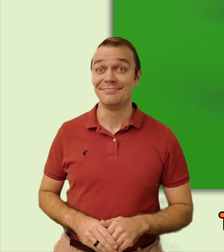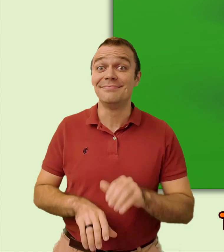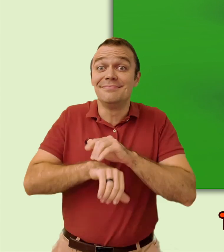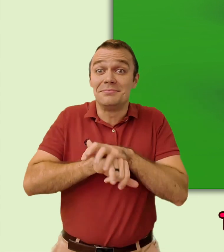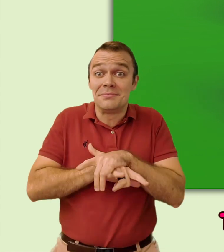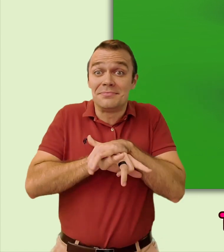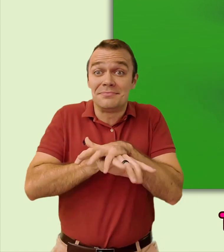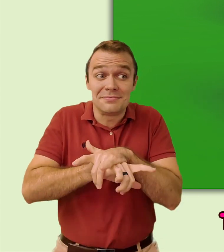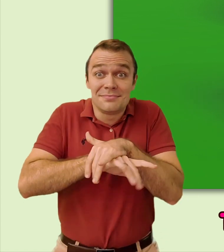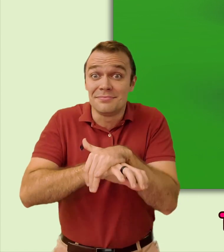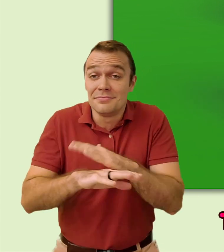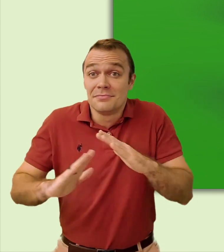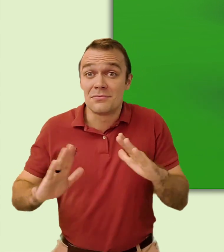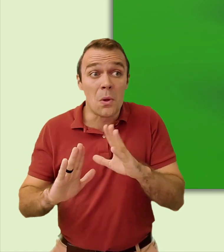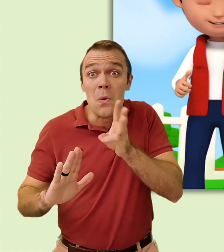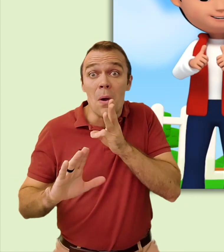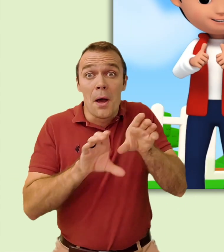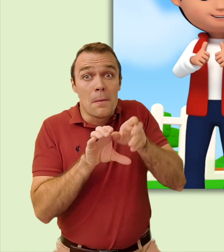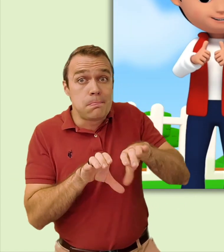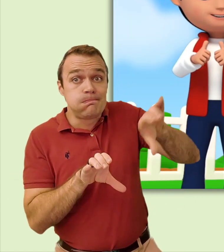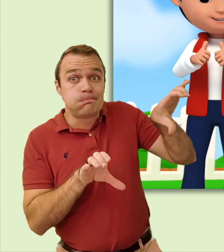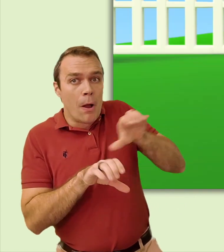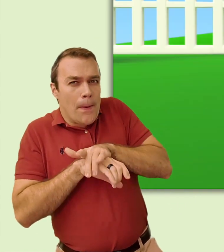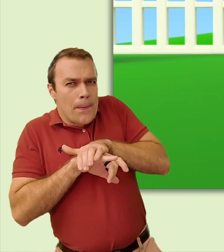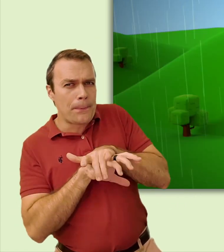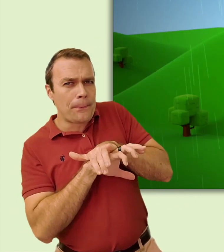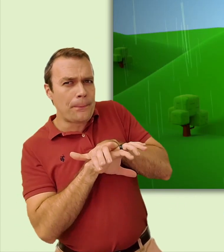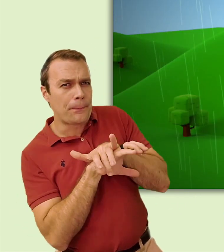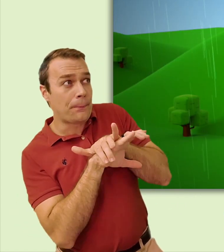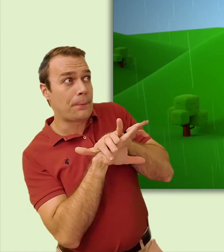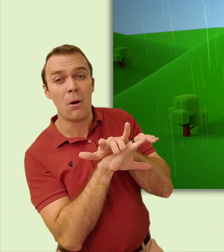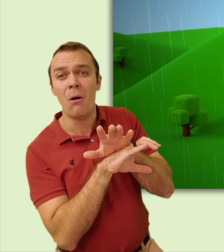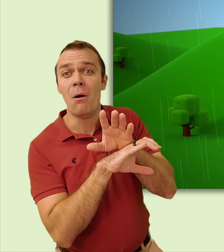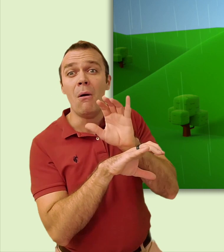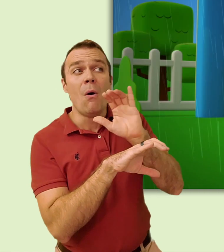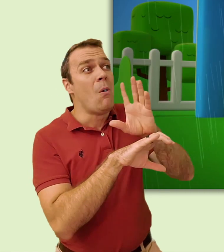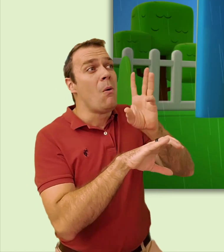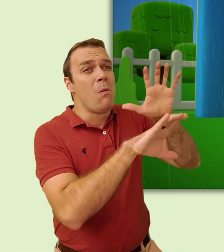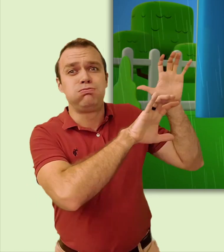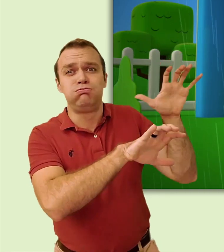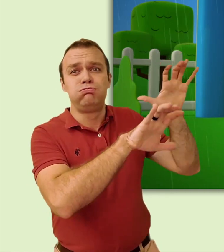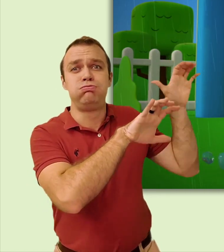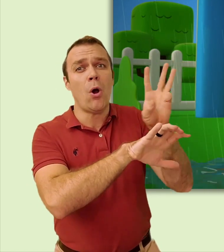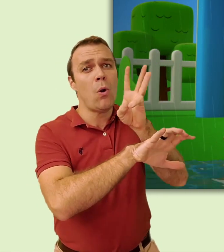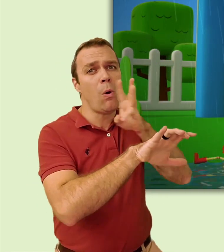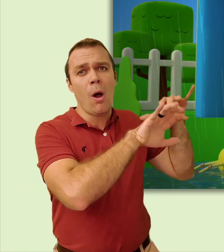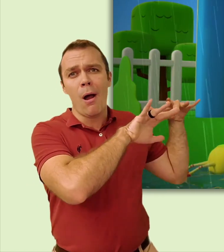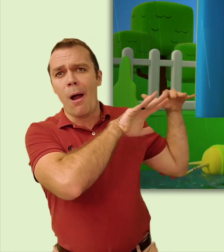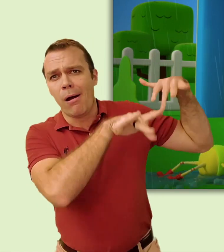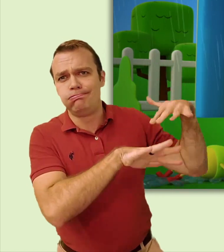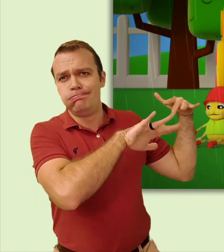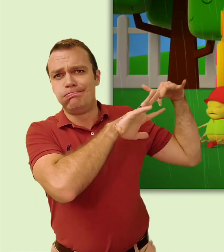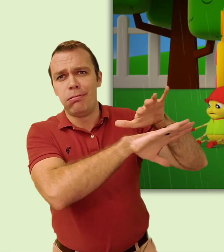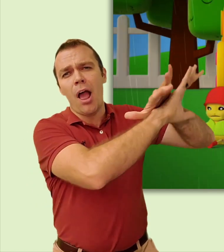The itsy bitsy spider climbed up the water spout. Down came the rain and washed the spider